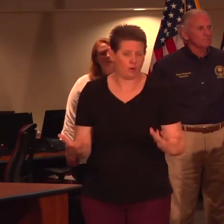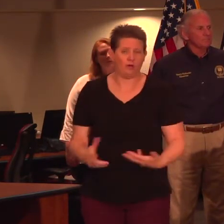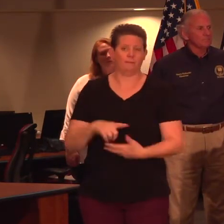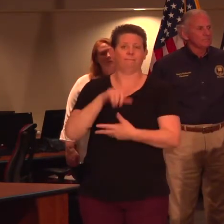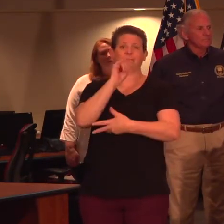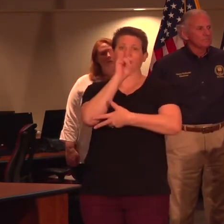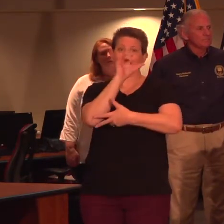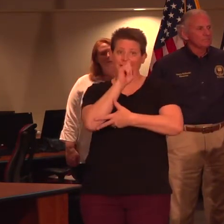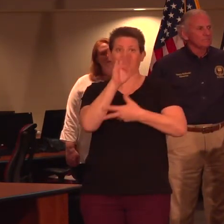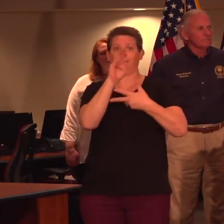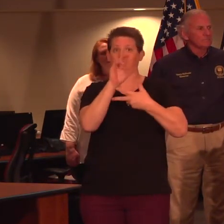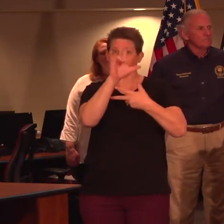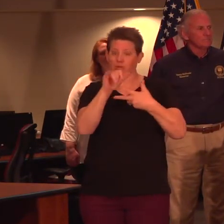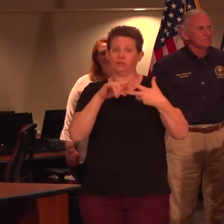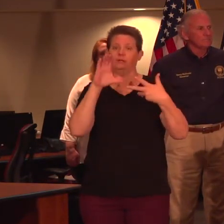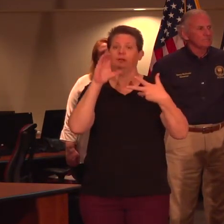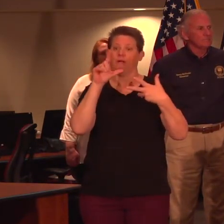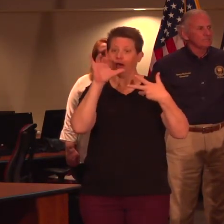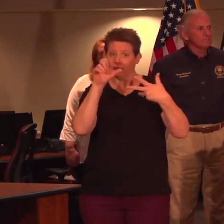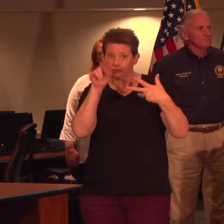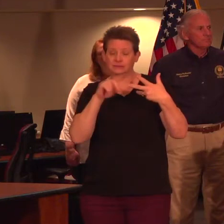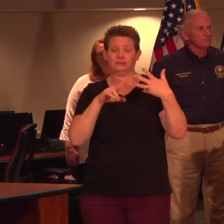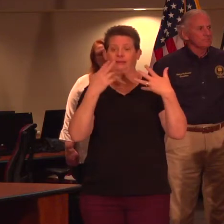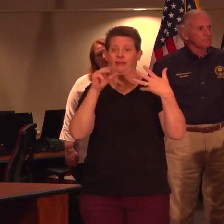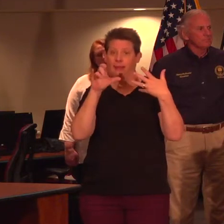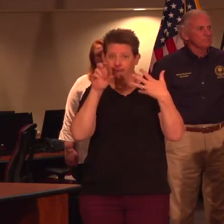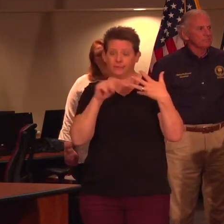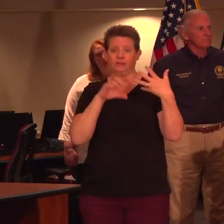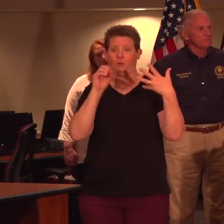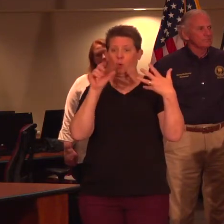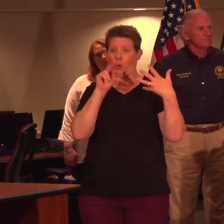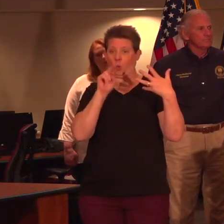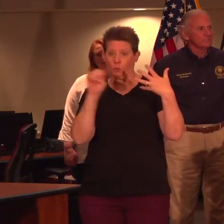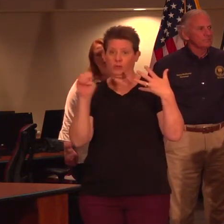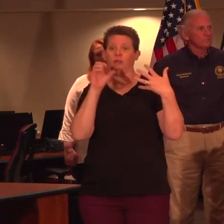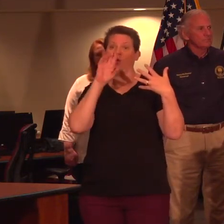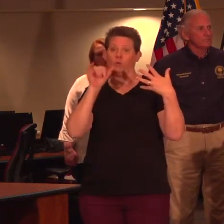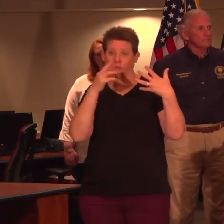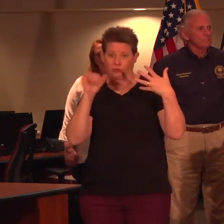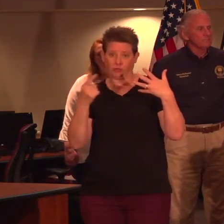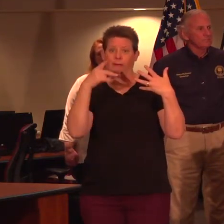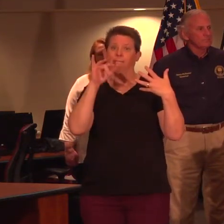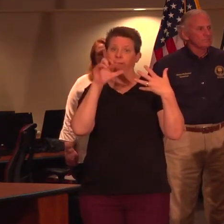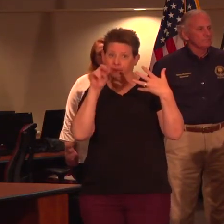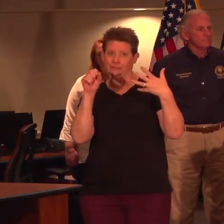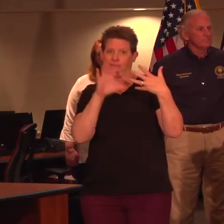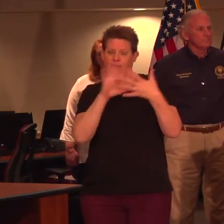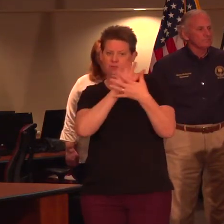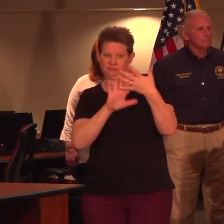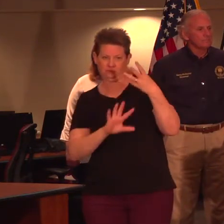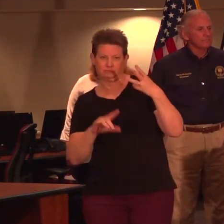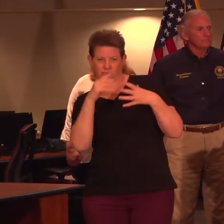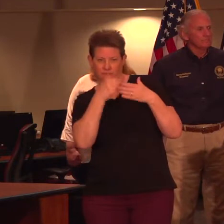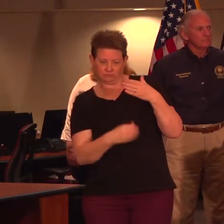Aiken, Berkeley, Colleton, Hampton, Oconee, Orangeburg, and Pickens counties, who